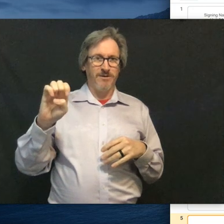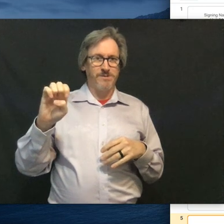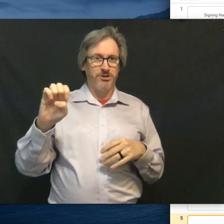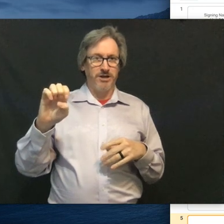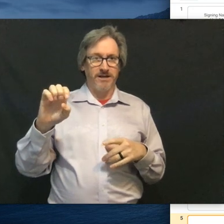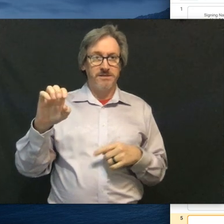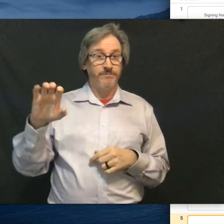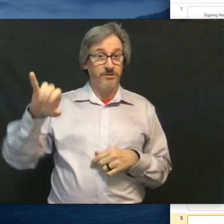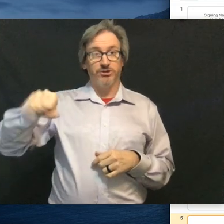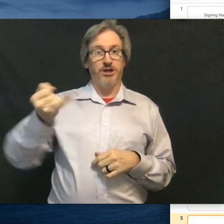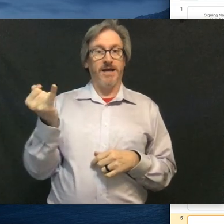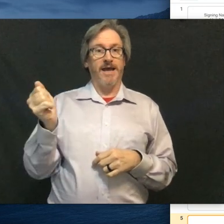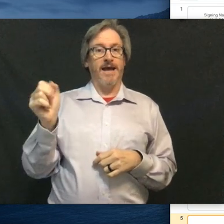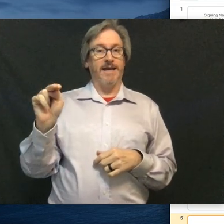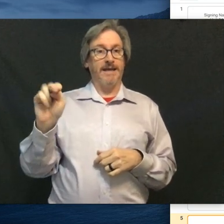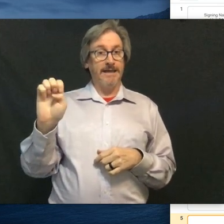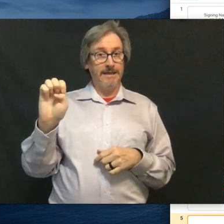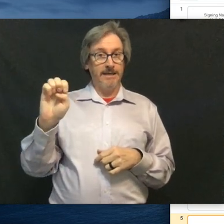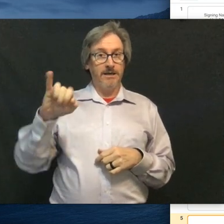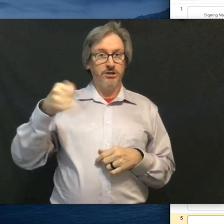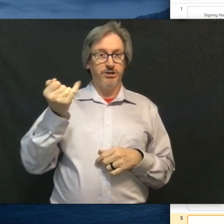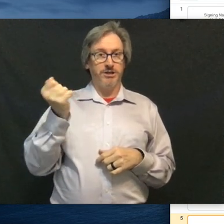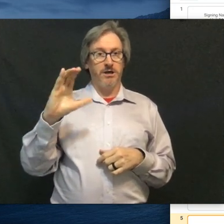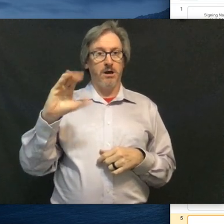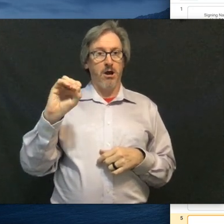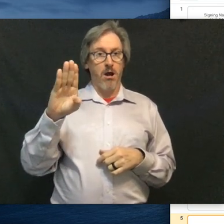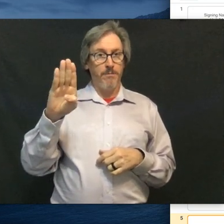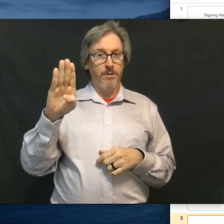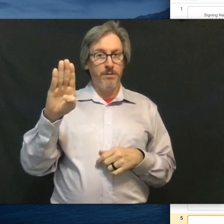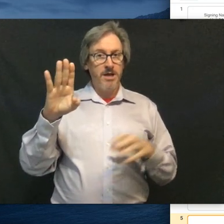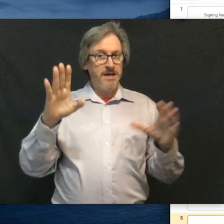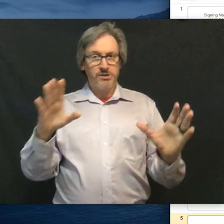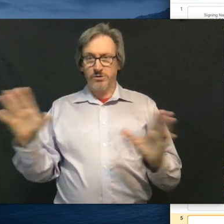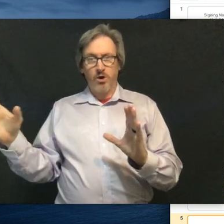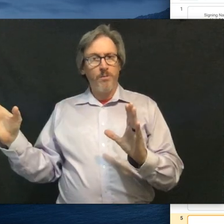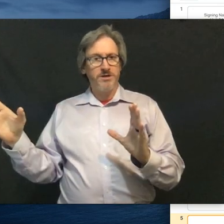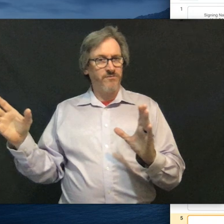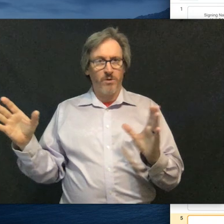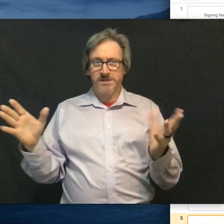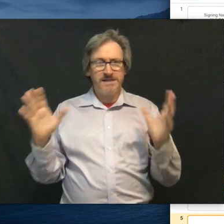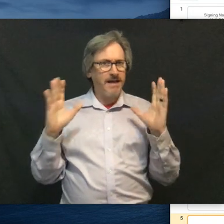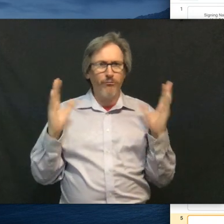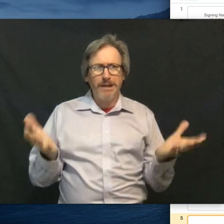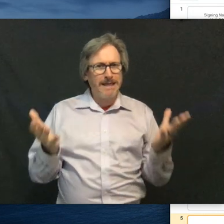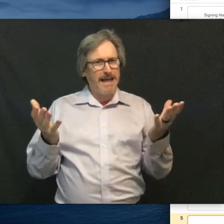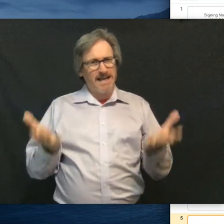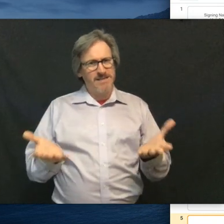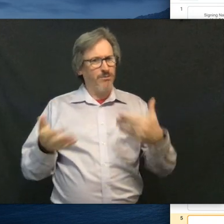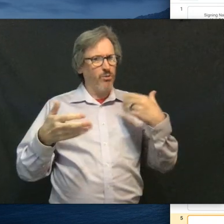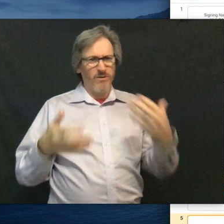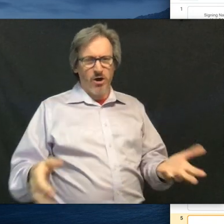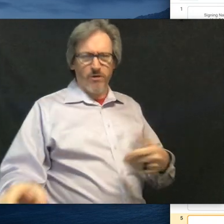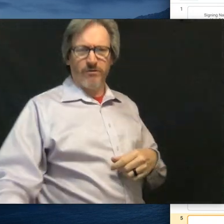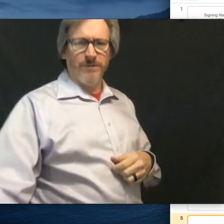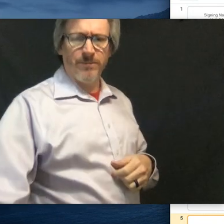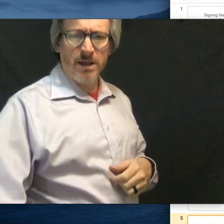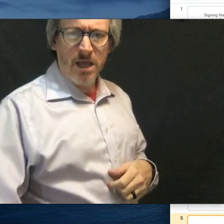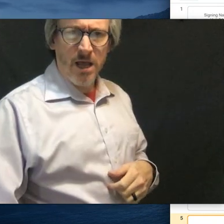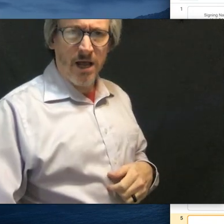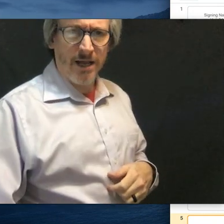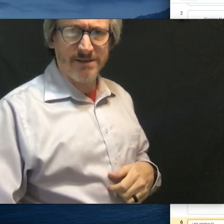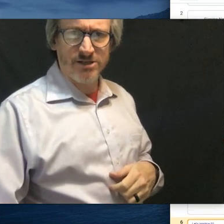I almost spelled Janice. J-A-N-E. Cub. So there's a whole bunch of ones. It's simple. We've gone over